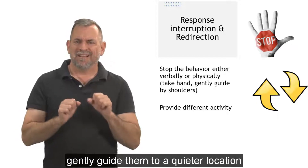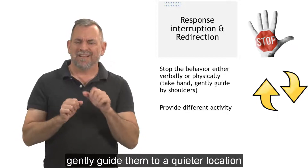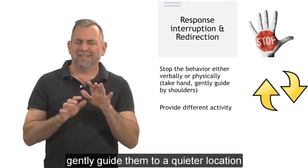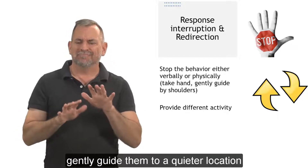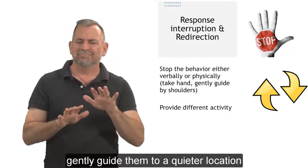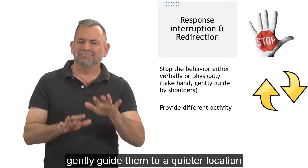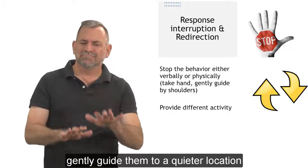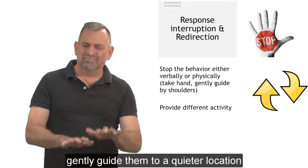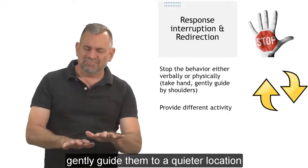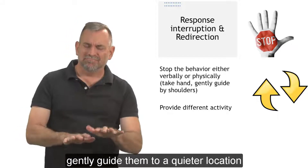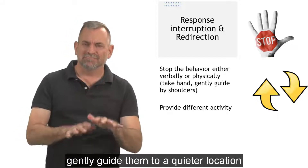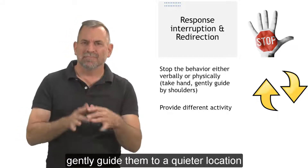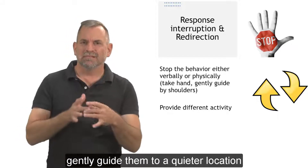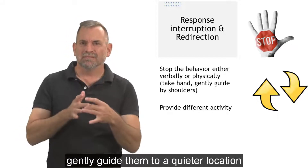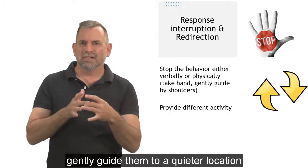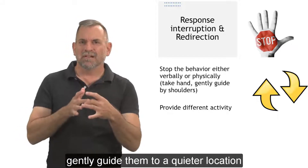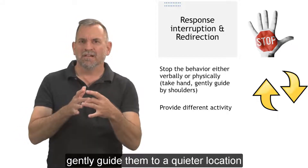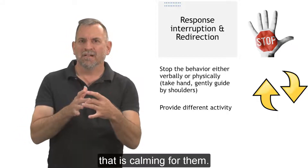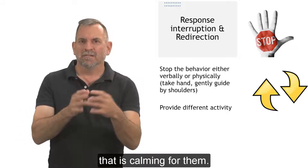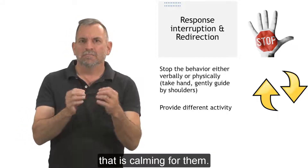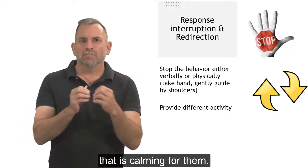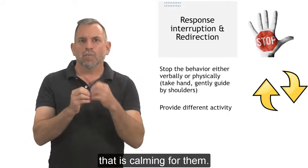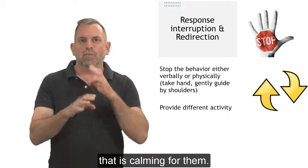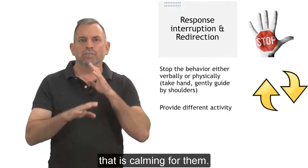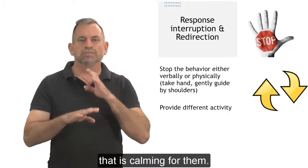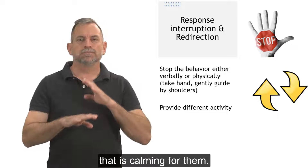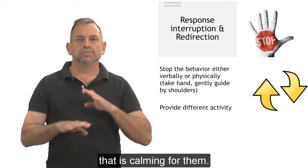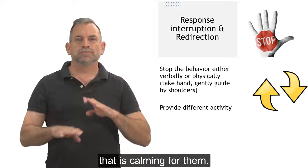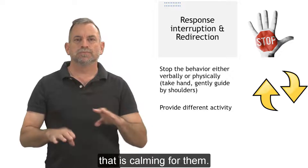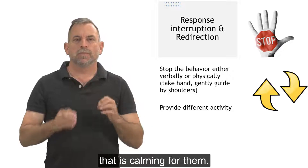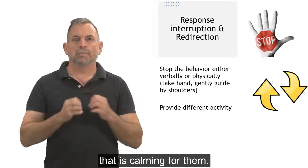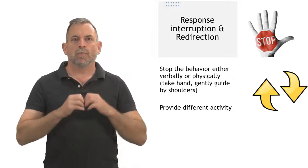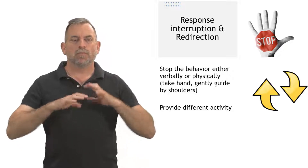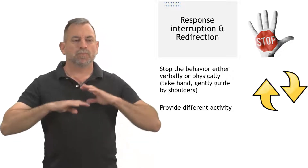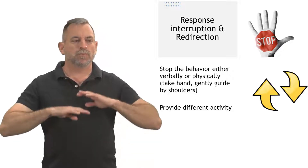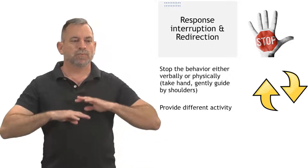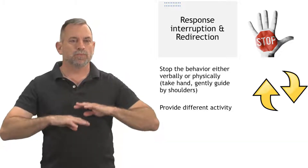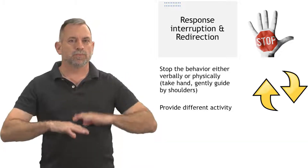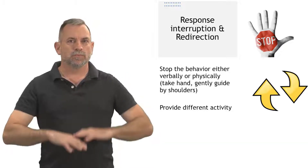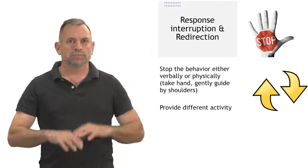gently guide them to a quieter location that is calming for them.